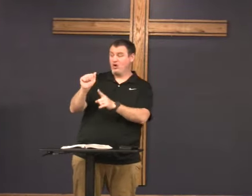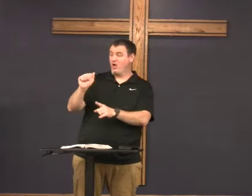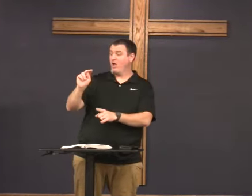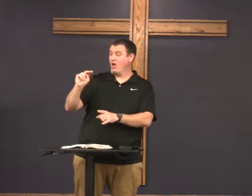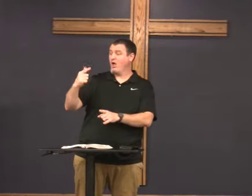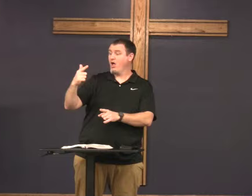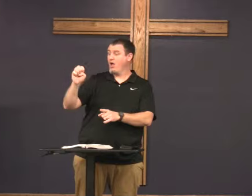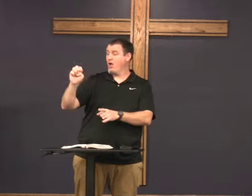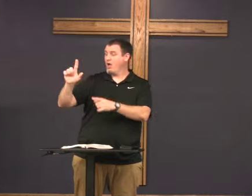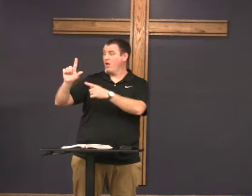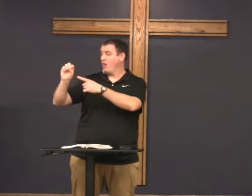Really, the word